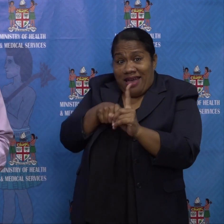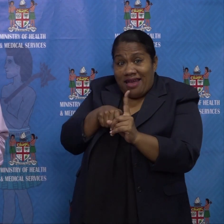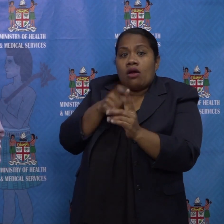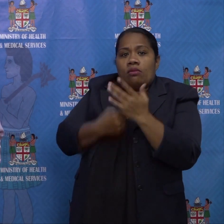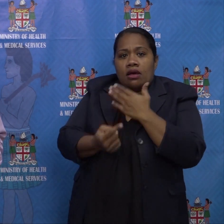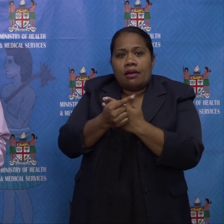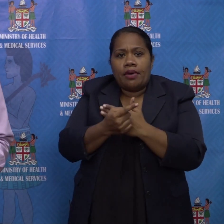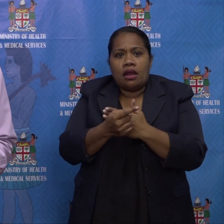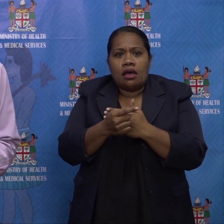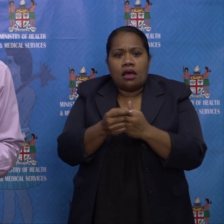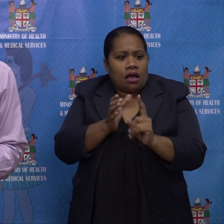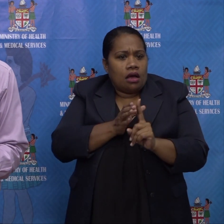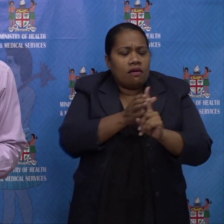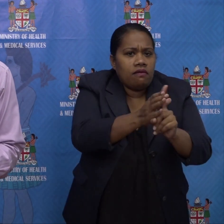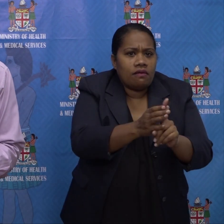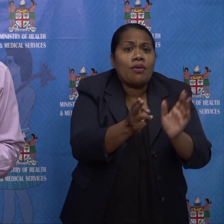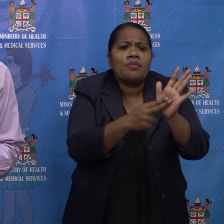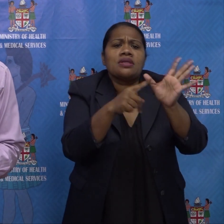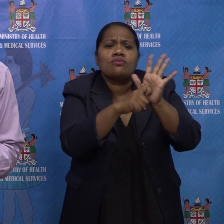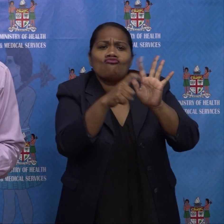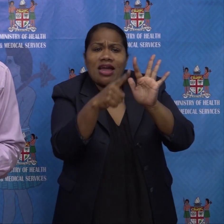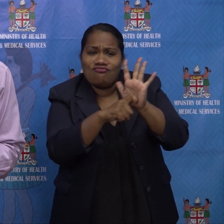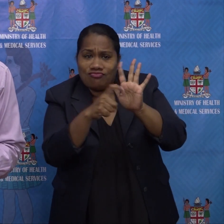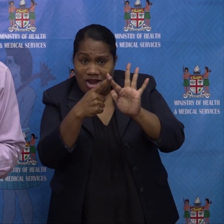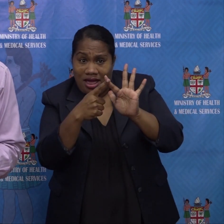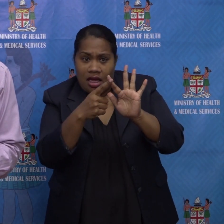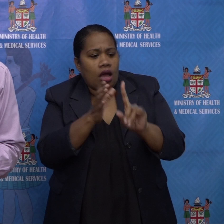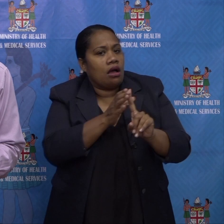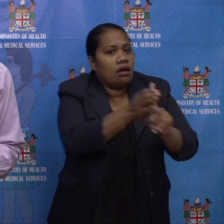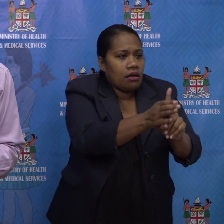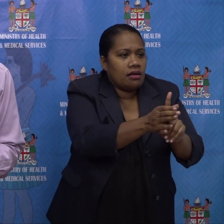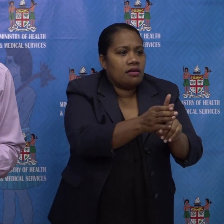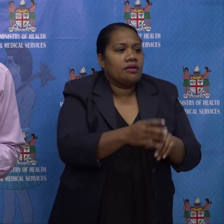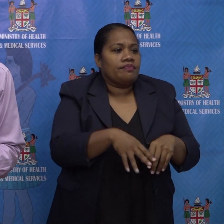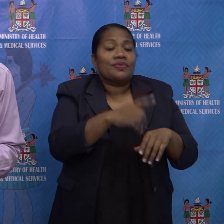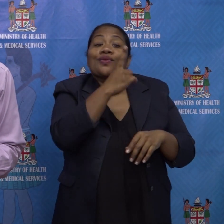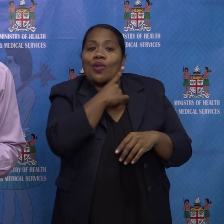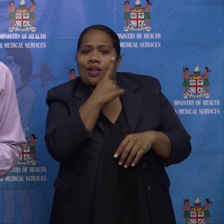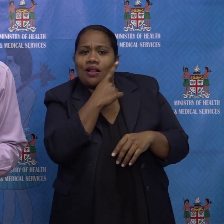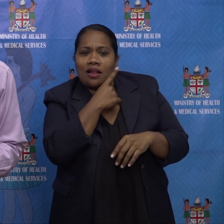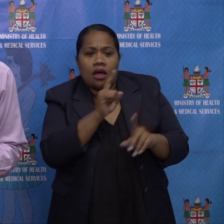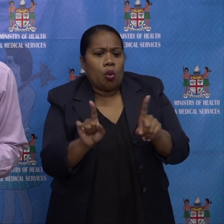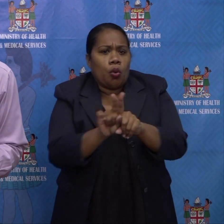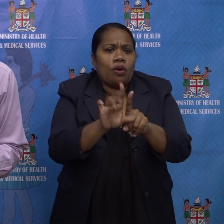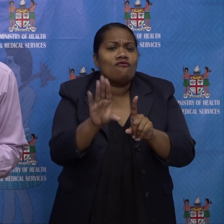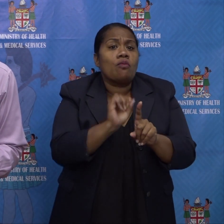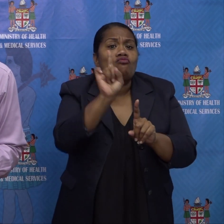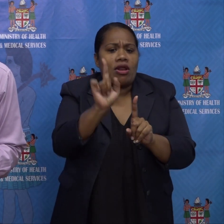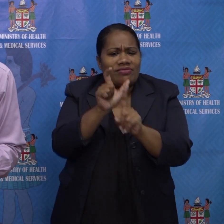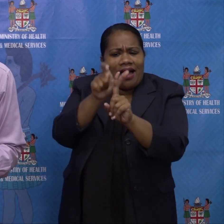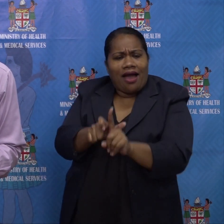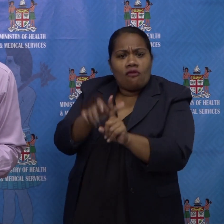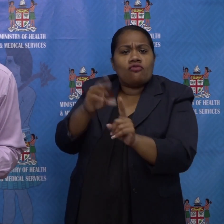on the 28th of April 2021 as a contact of one of the cases from Makoi. Further